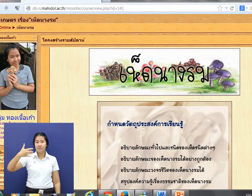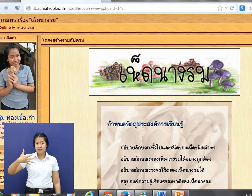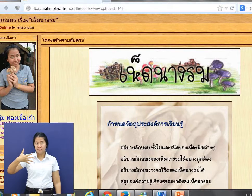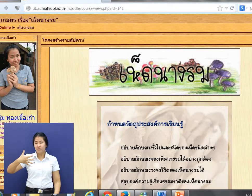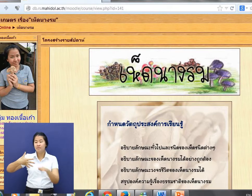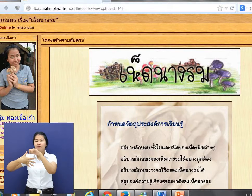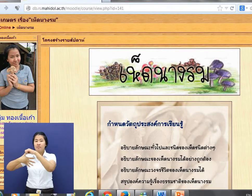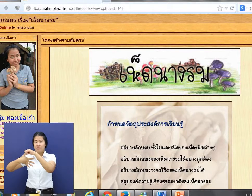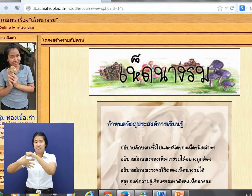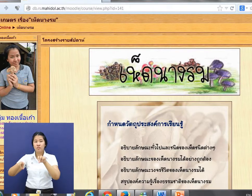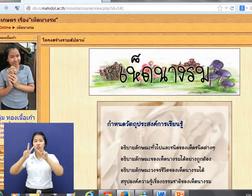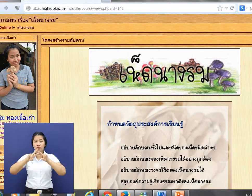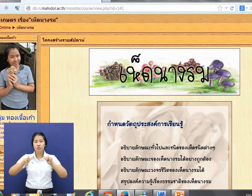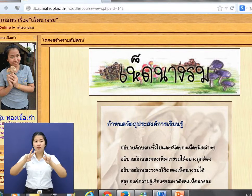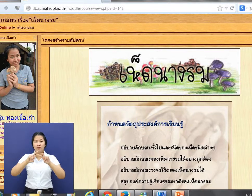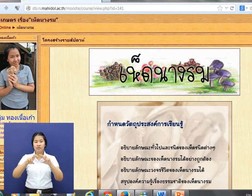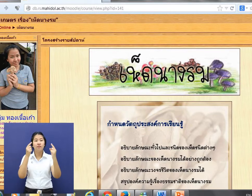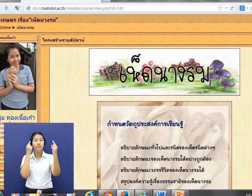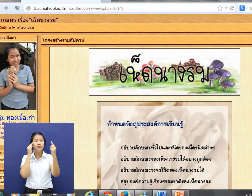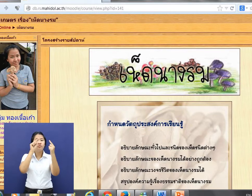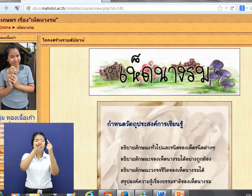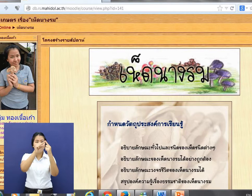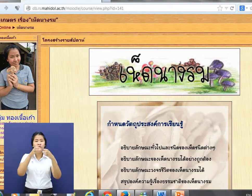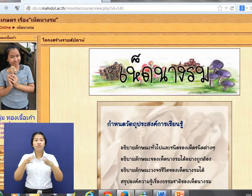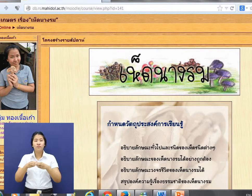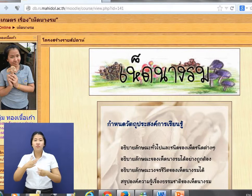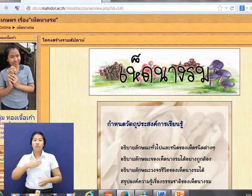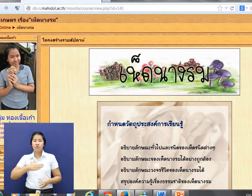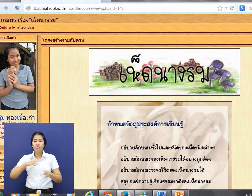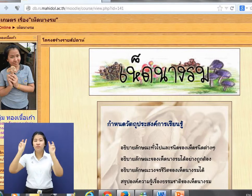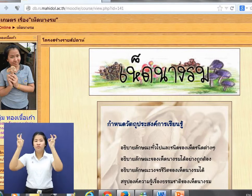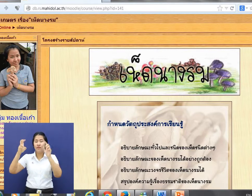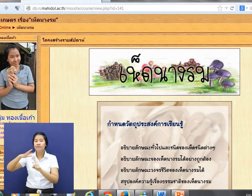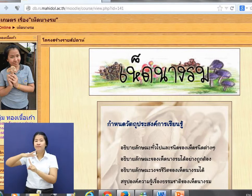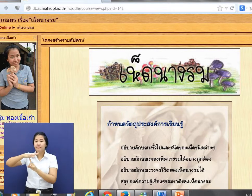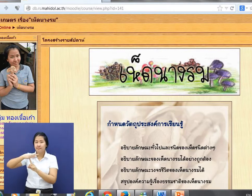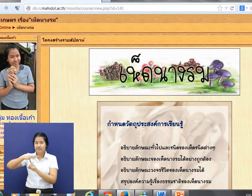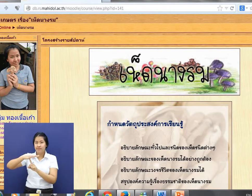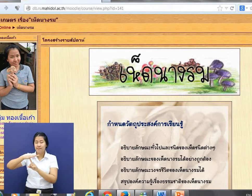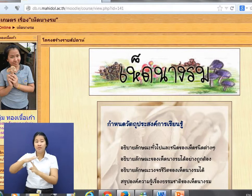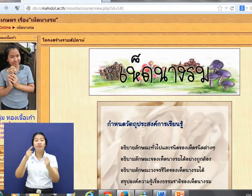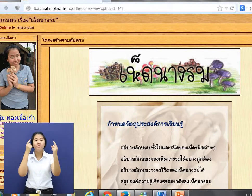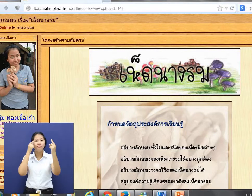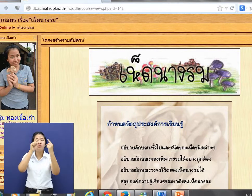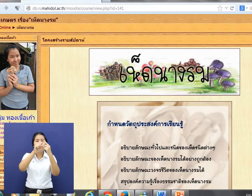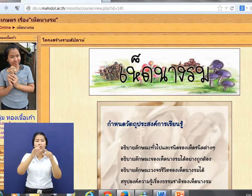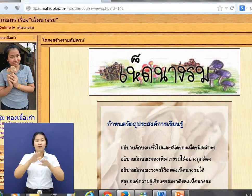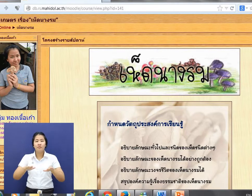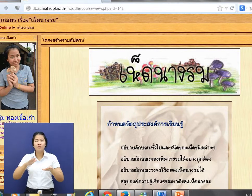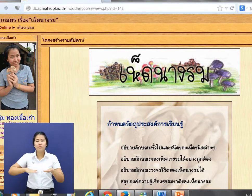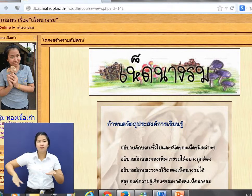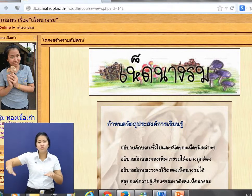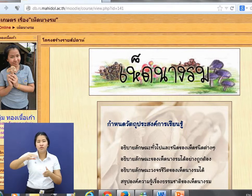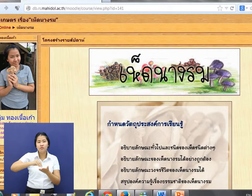Step 1. Analysis. This step consisted of analysis of learning